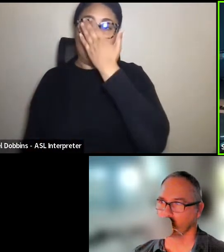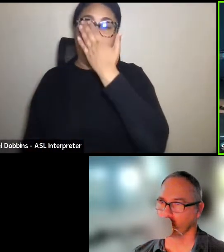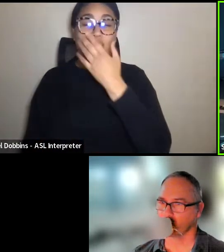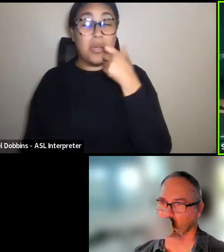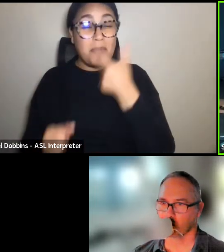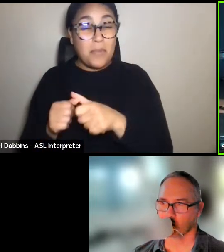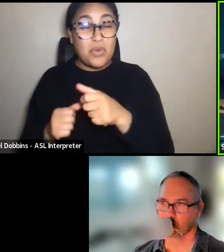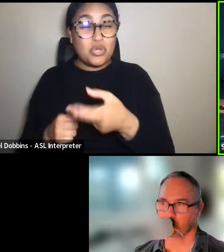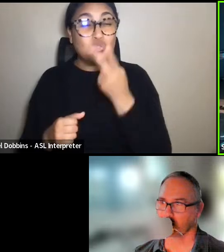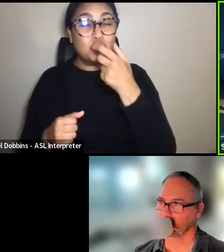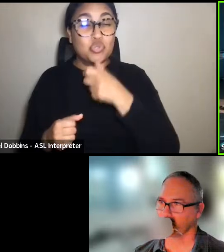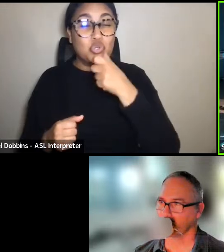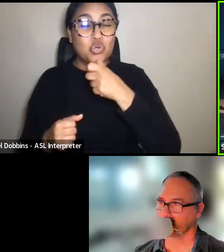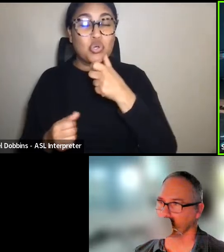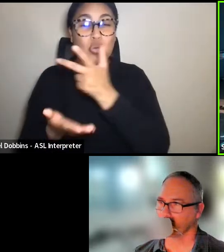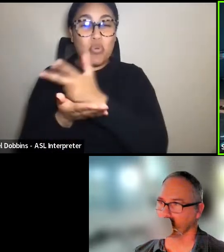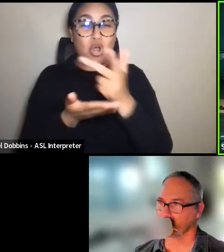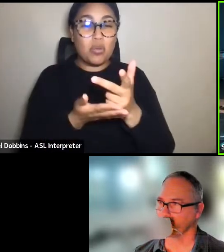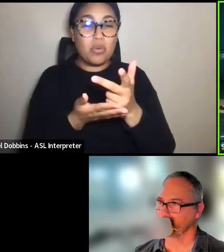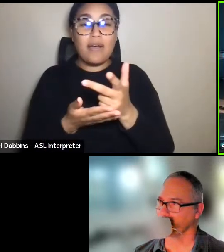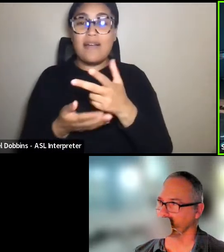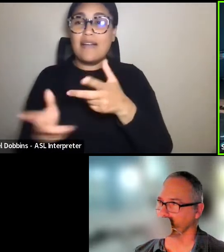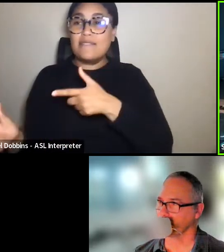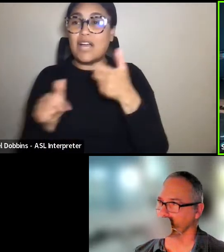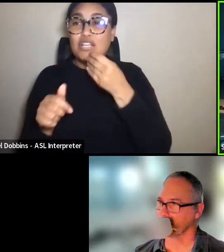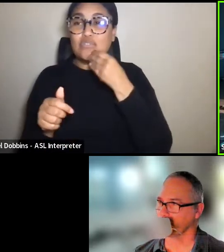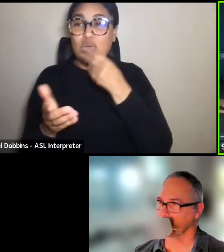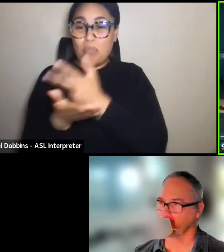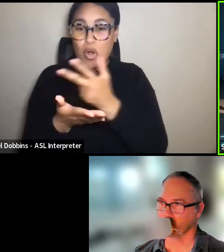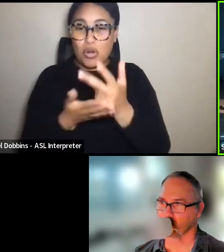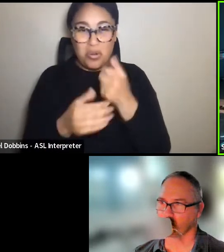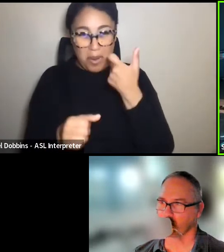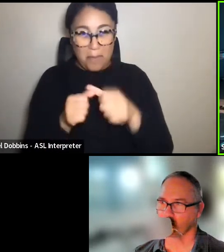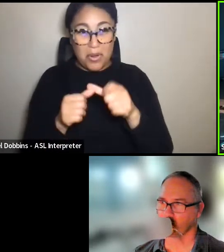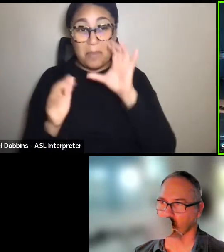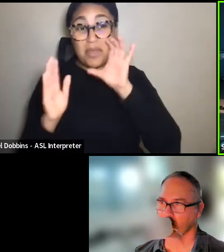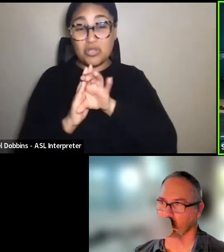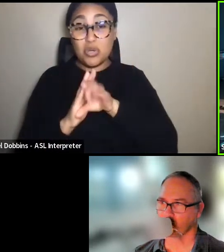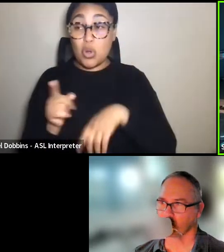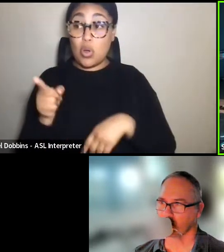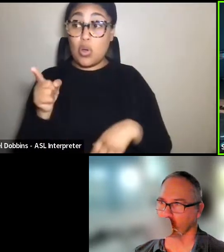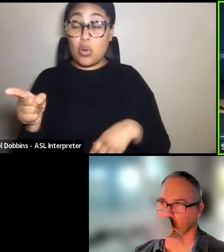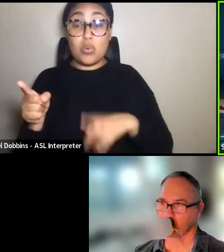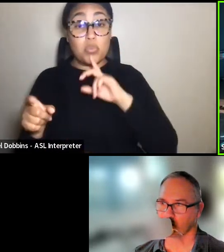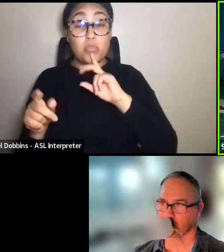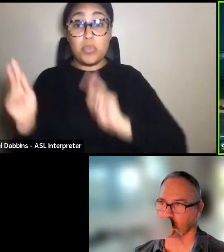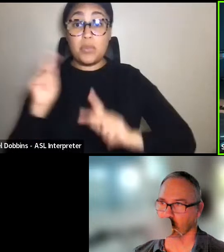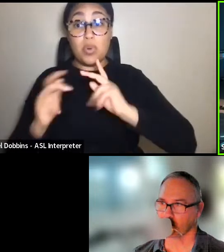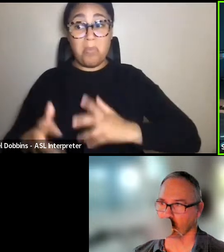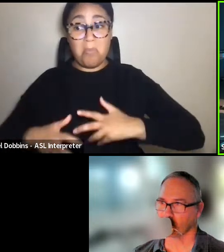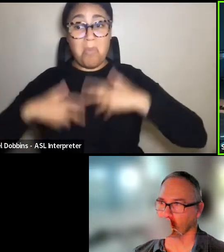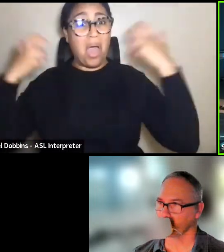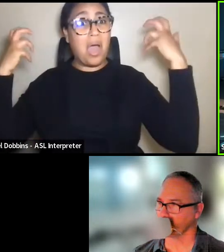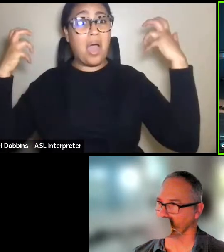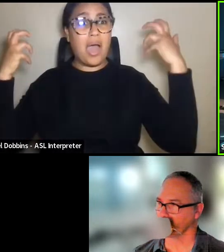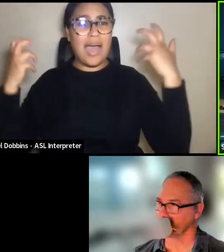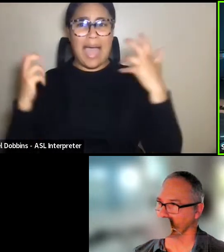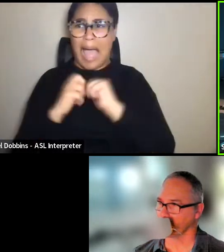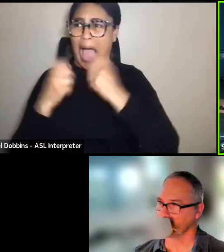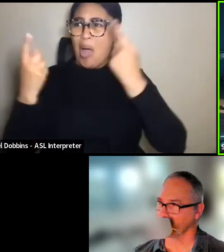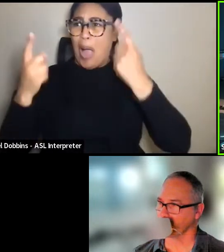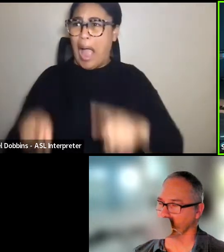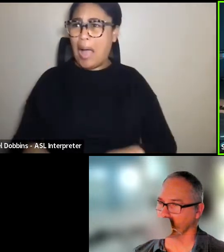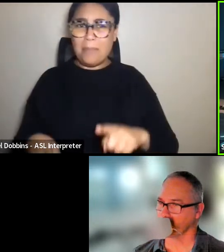of those two girls in the parking lot, the fast food parking lot? And how like it was an outrage, right? The community was like, how can this happen?